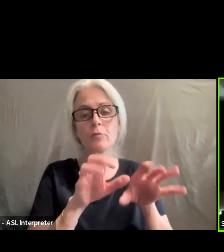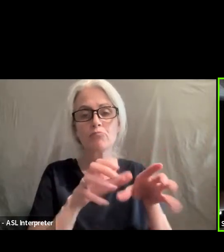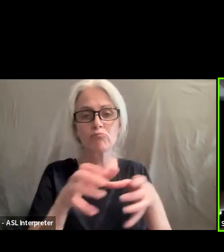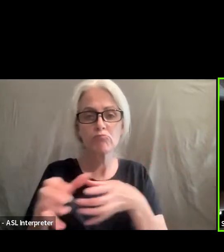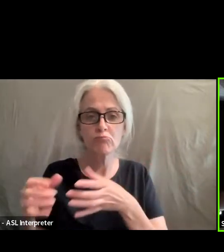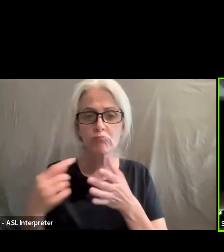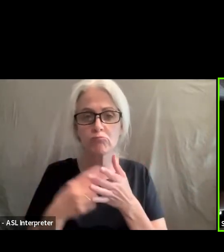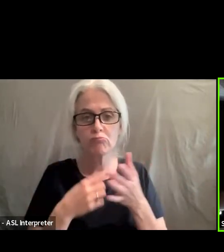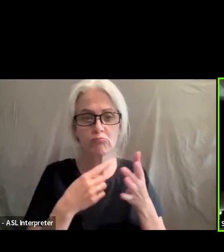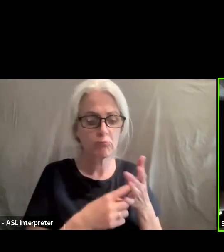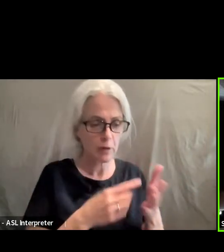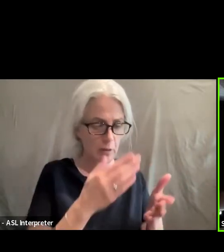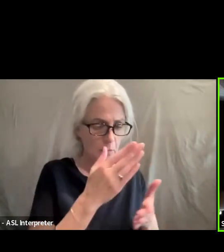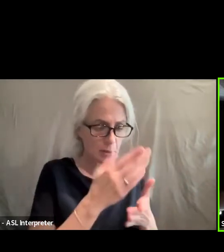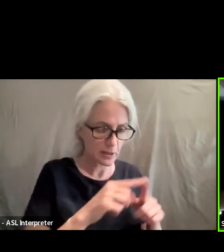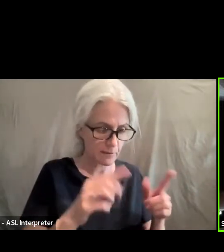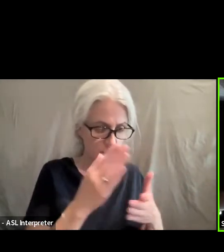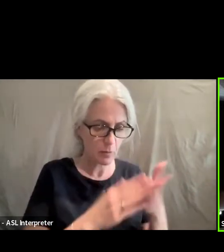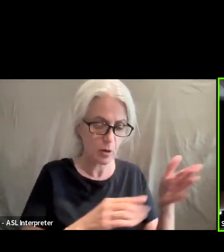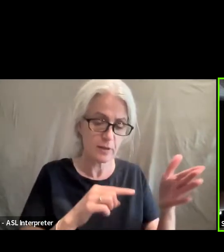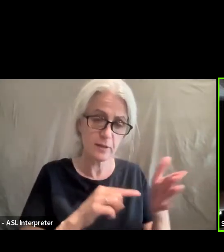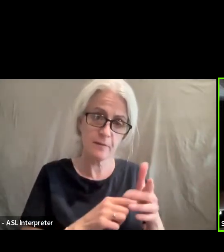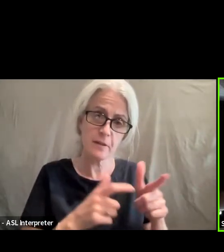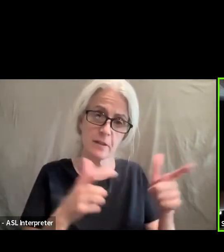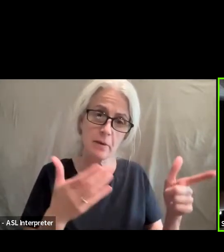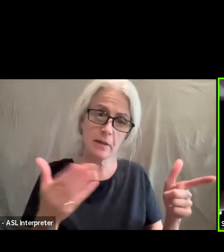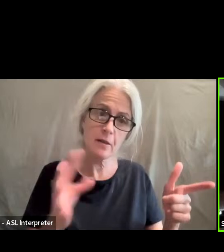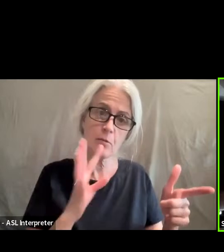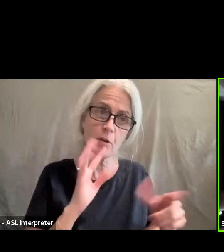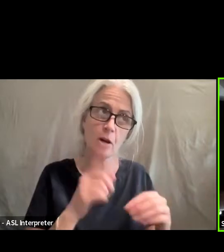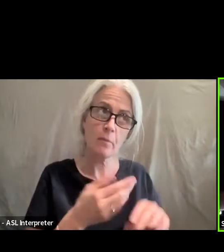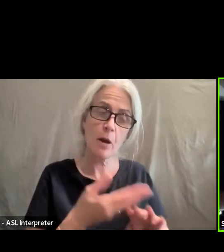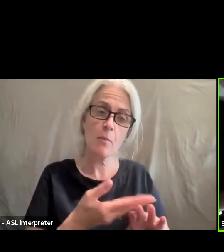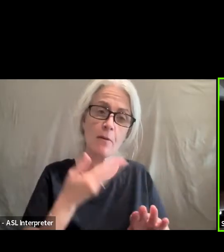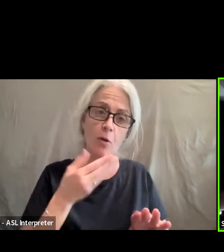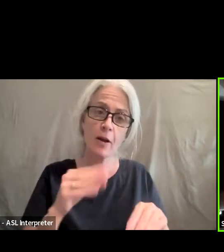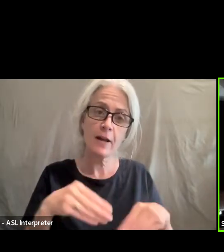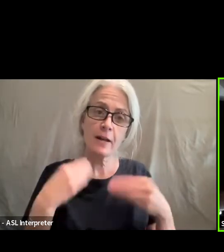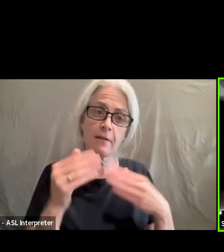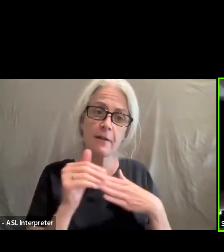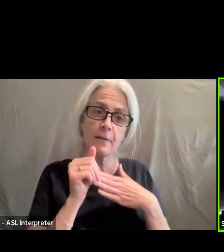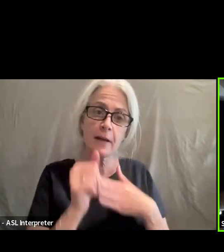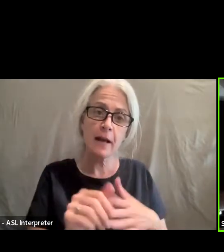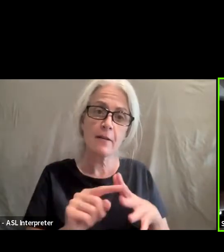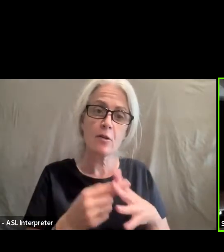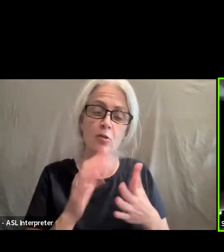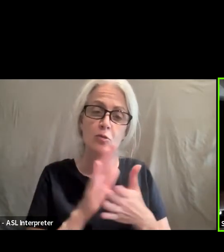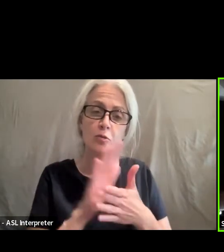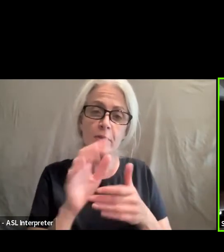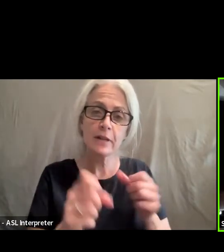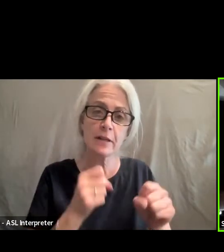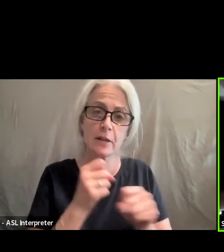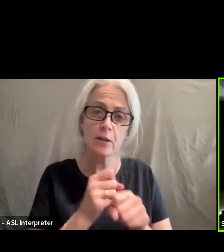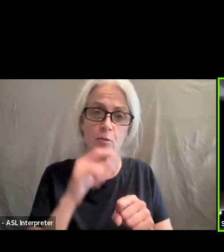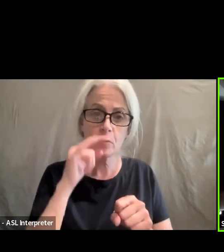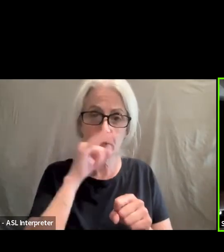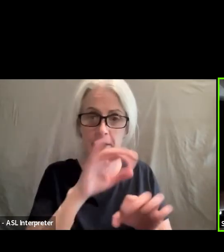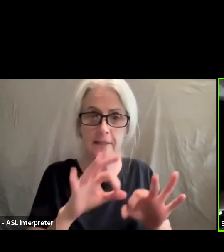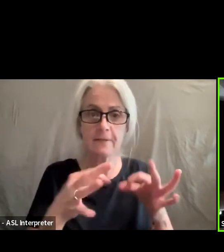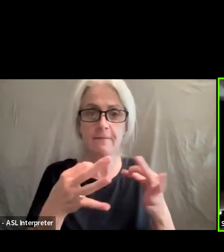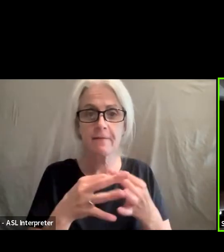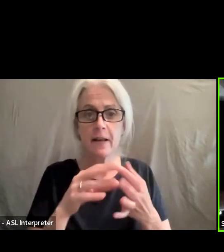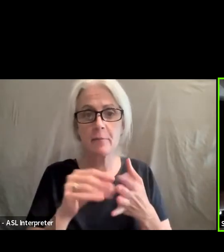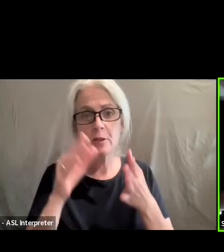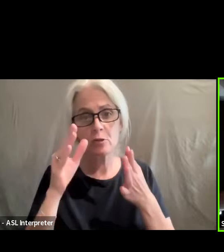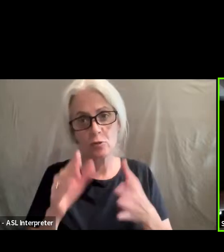the various aspects of this. The other big thing we talked about earlier was just giving some guidance at the beginning of the school year to kids and families about students and families